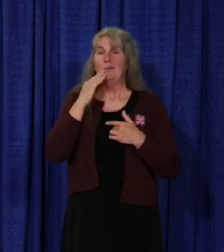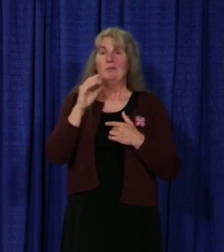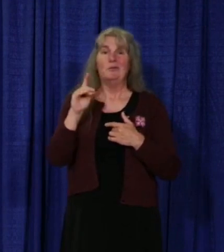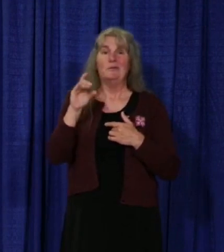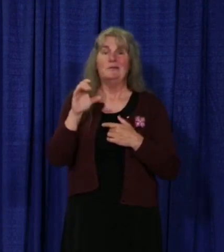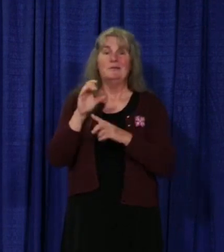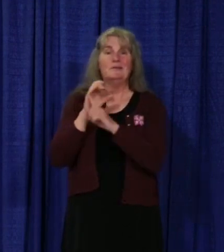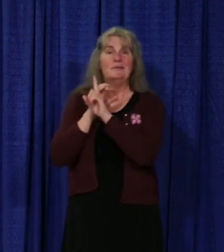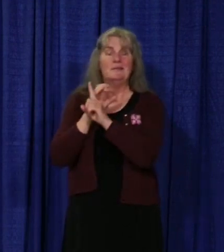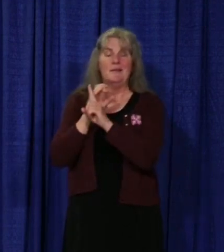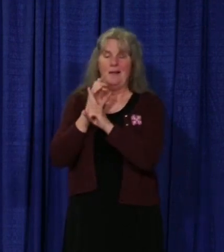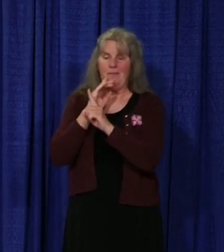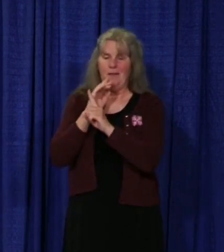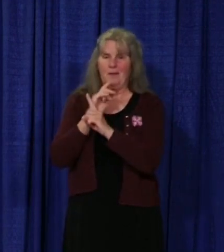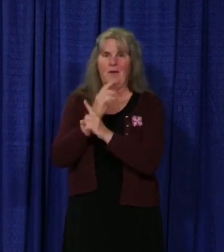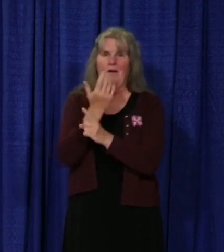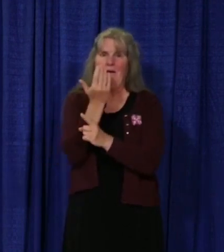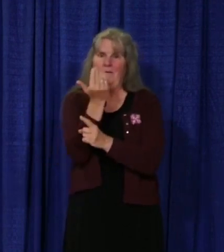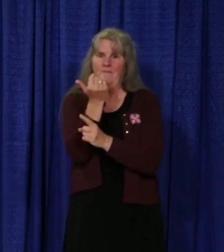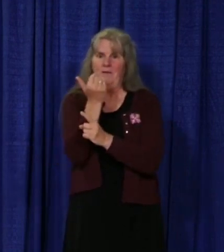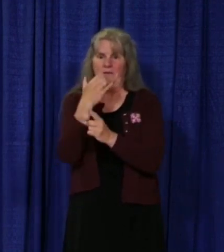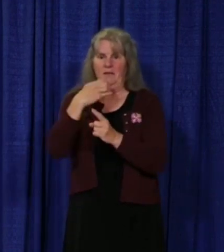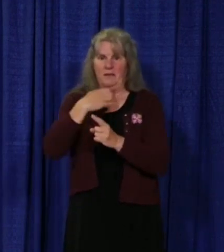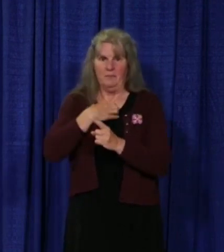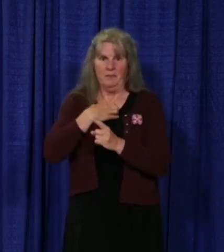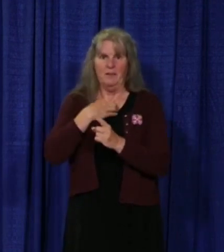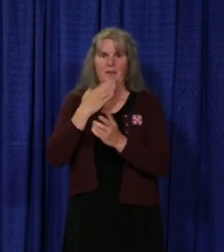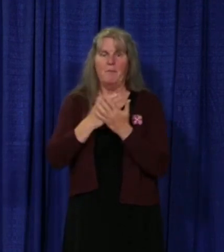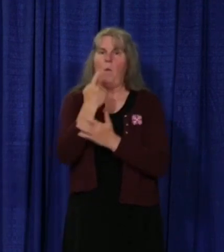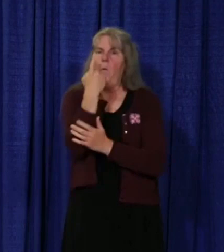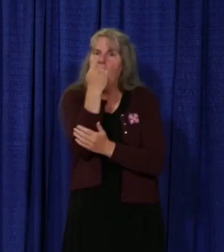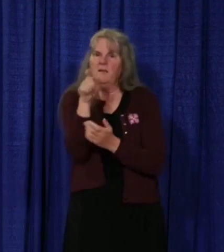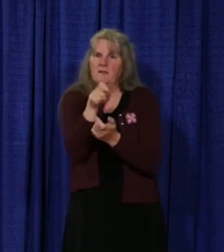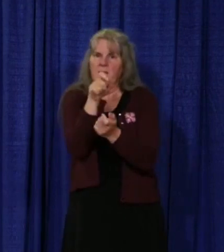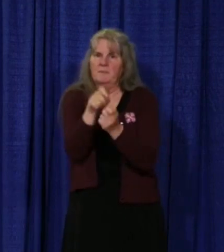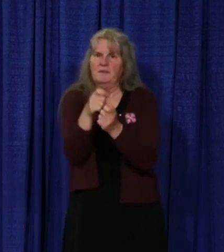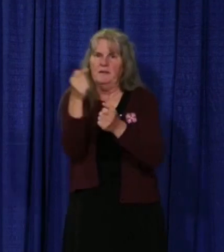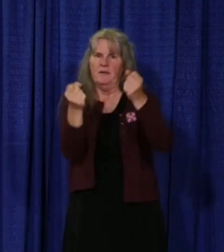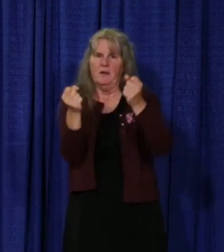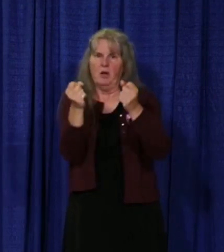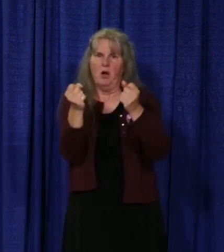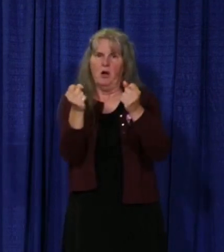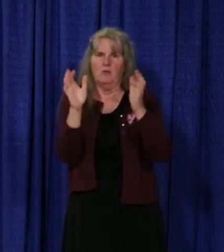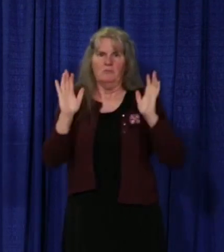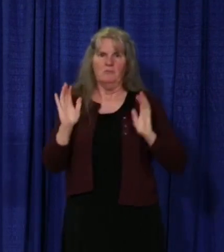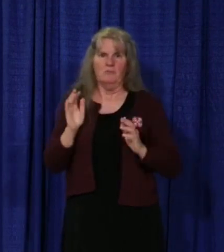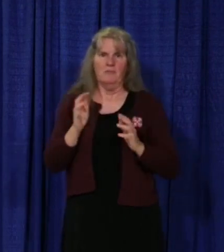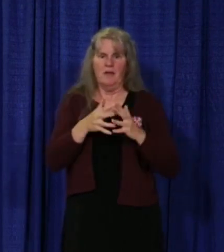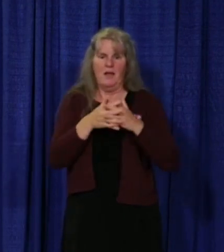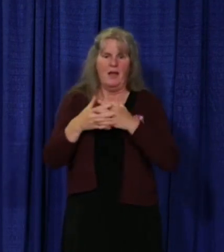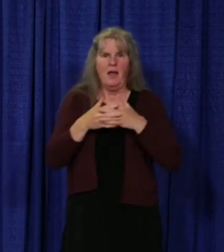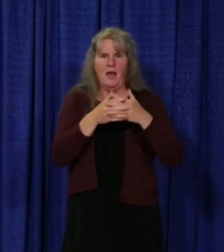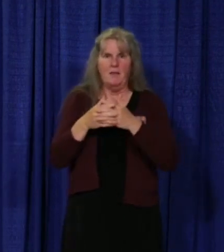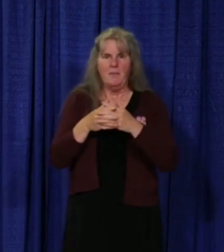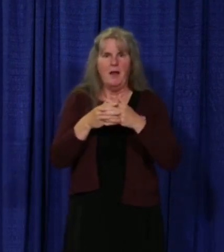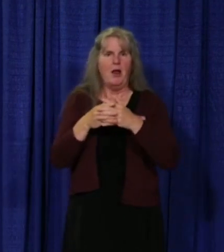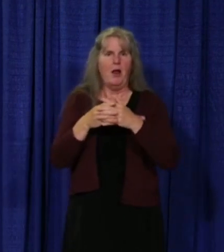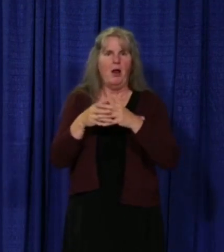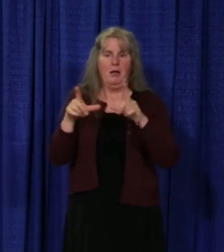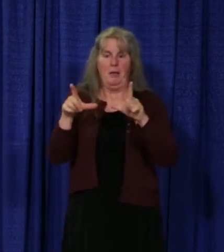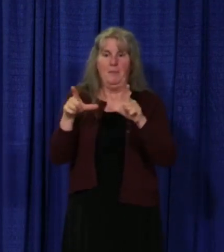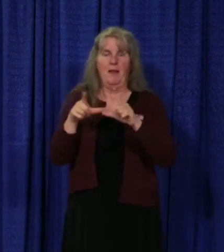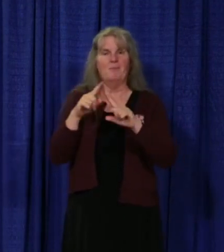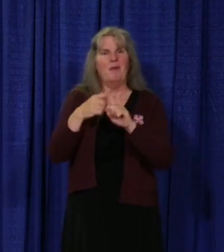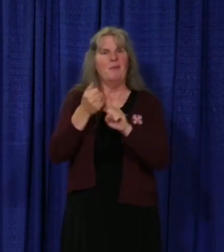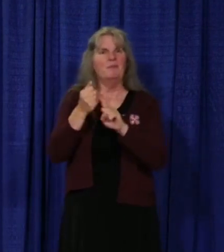was something like 15 complaints all about the same vehicle with American plates, but that person was a third-generation Yukoner.